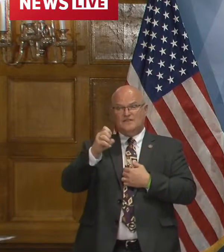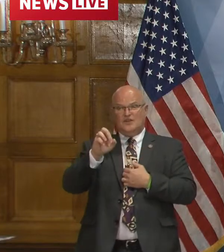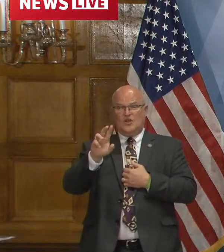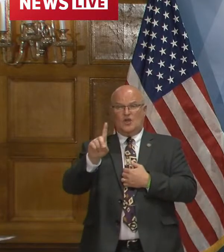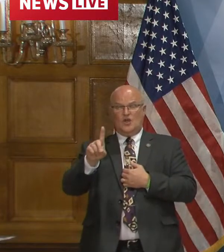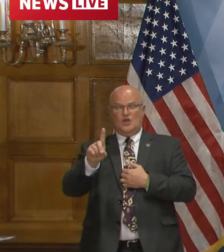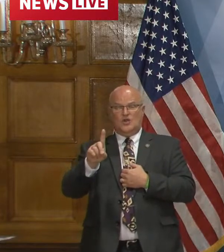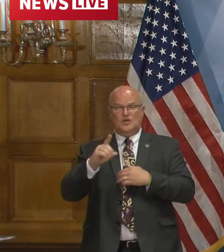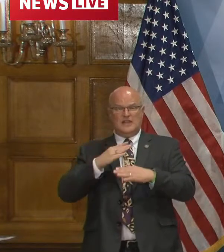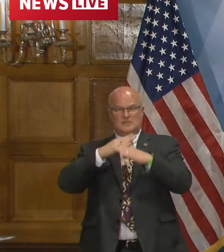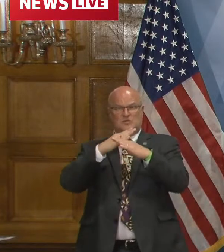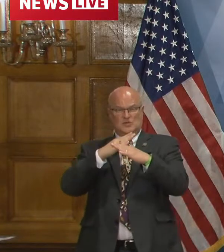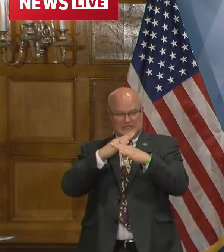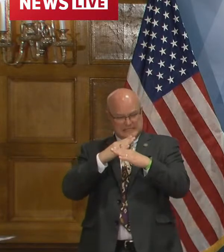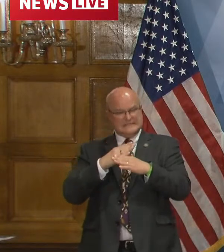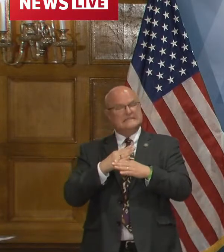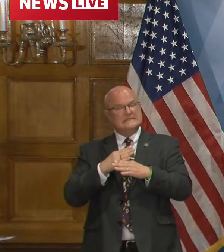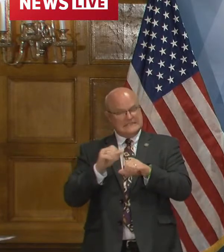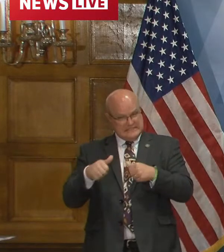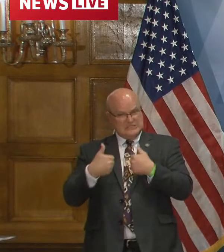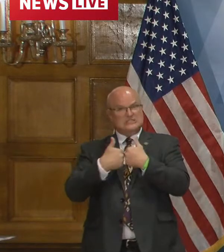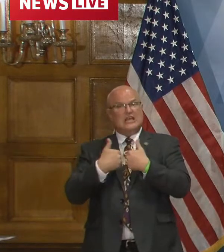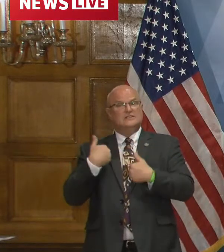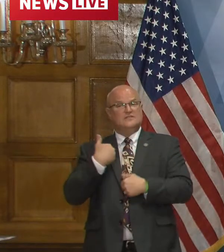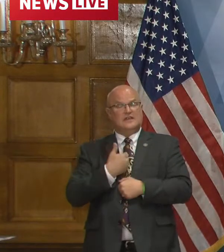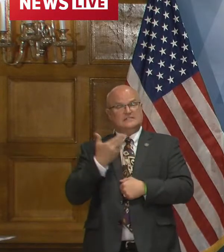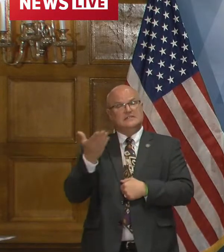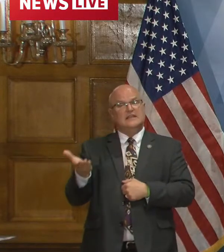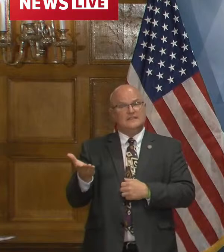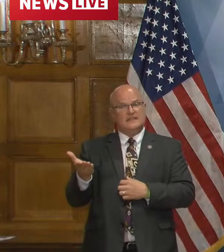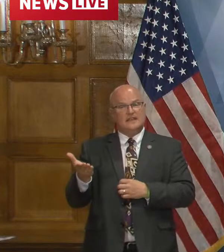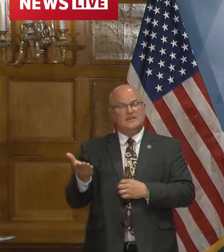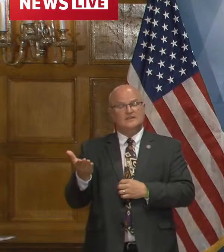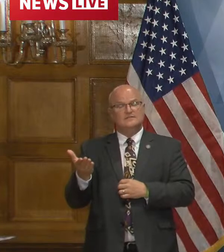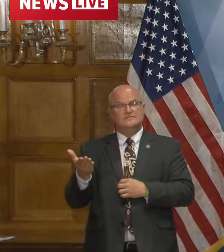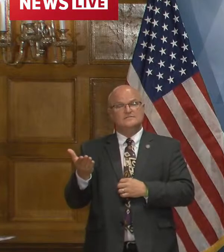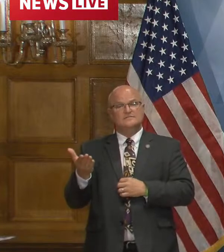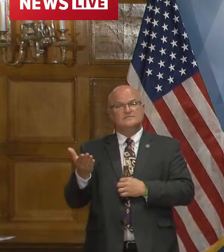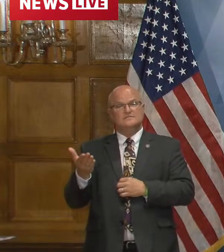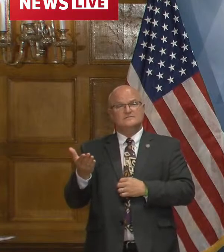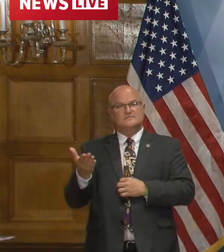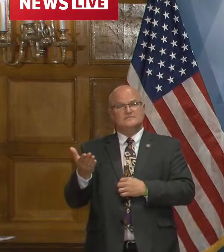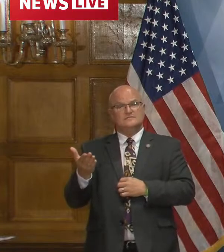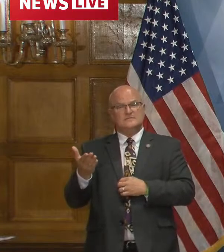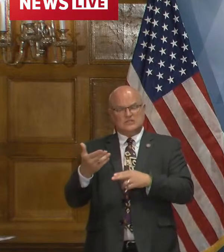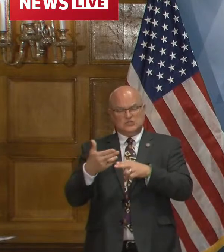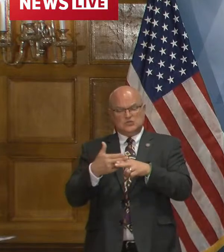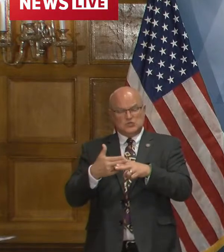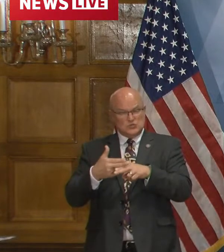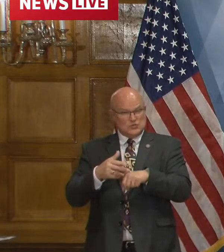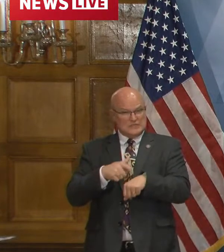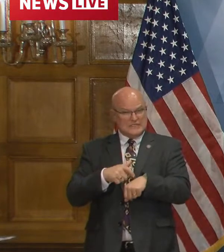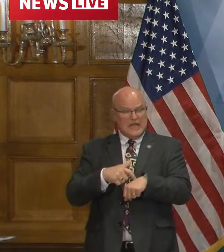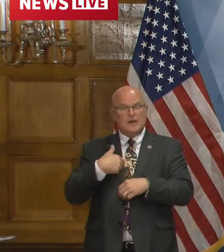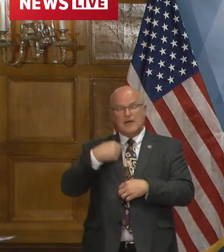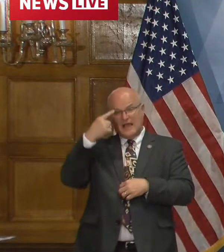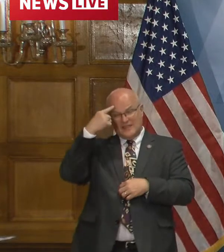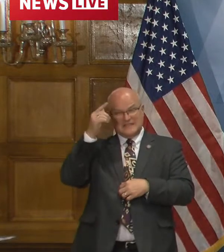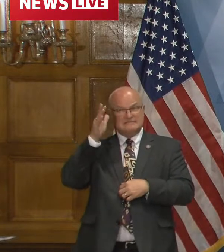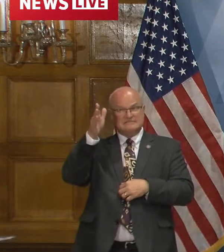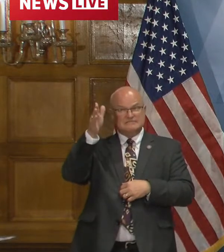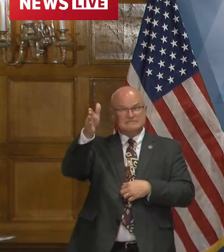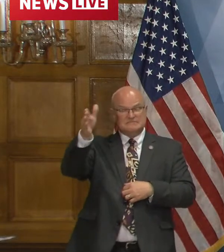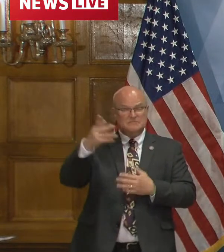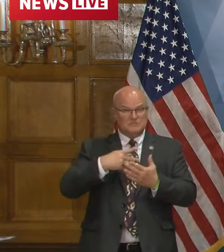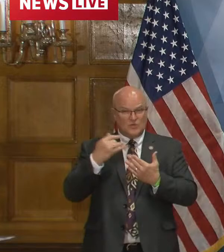immunity. It's going to be challenging for us to get there in the short term. I think that's a longer